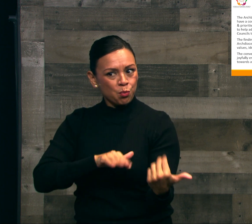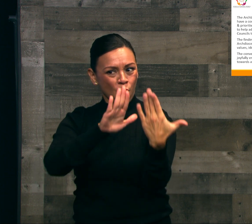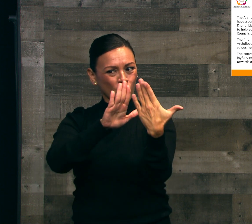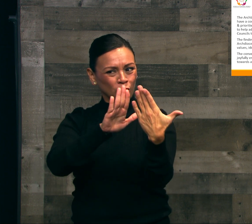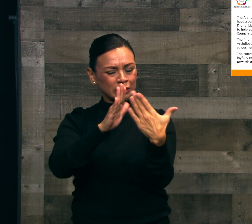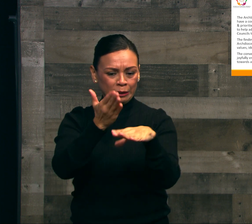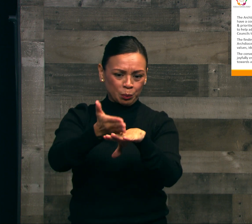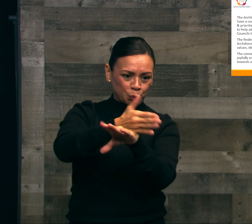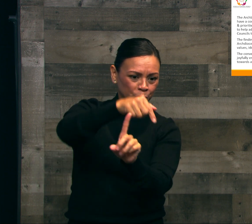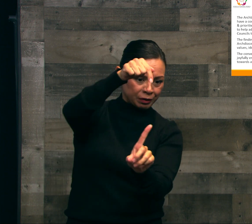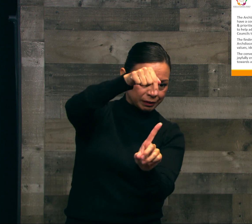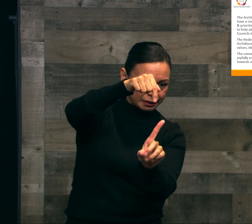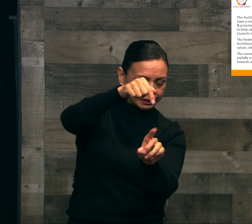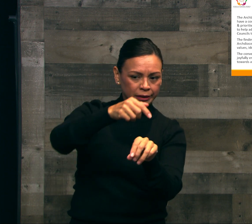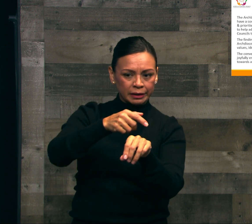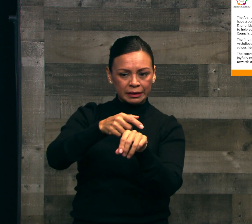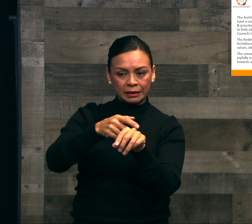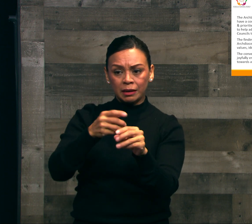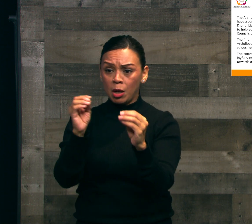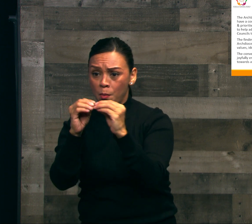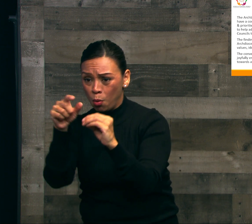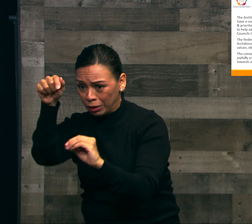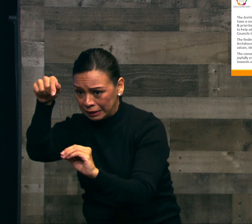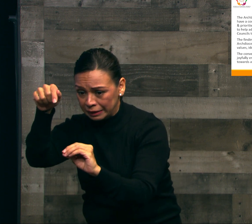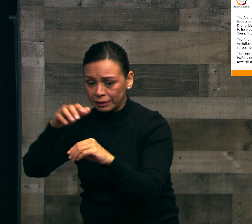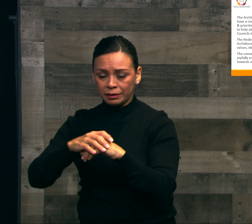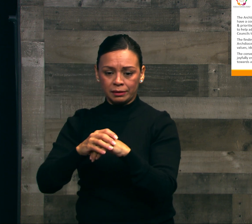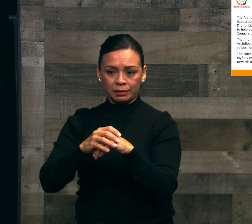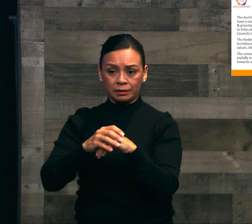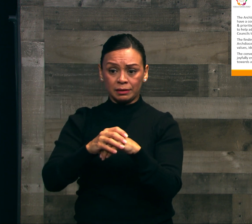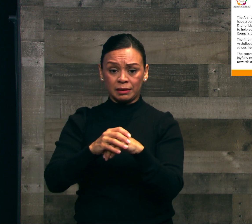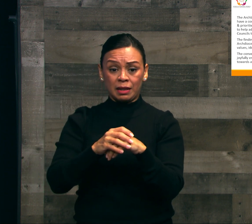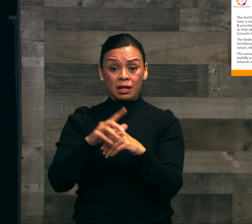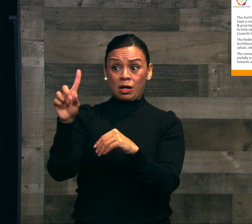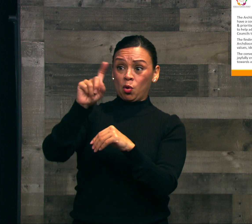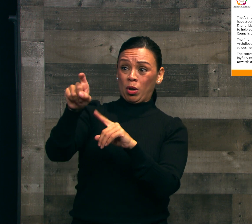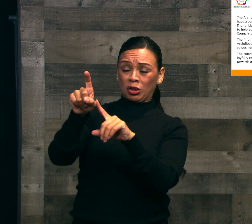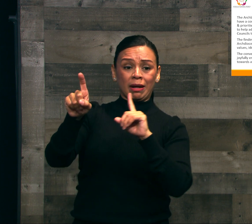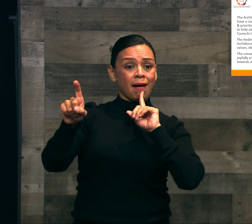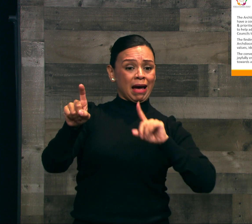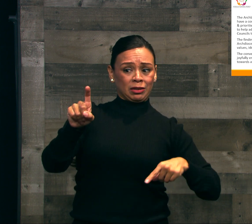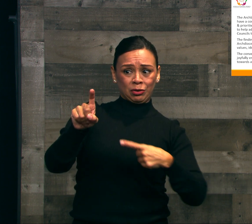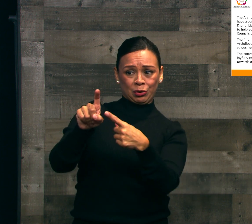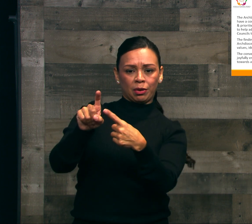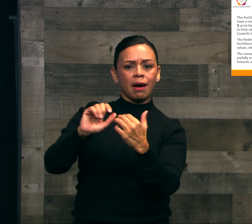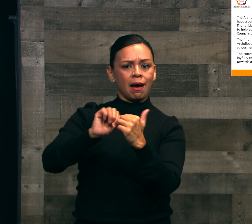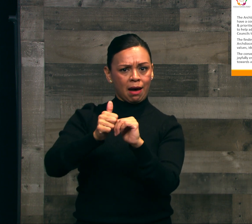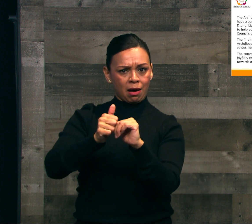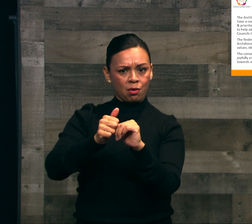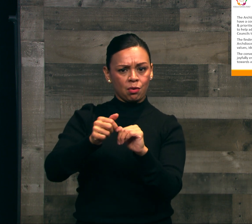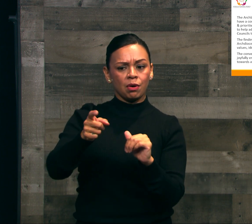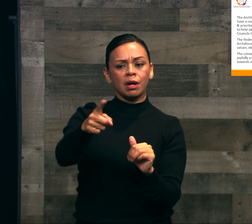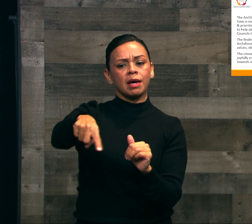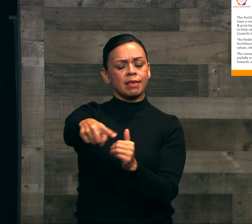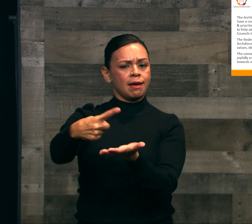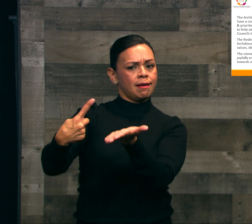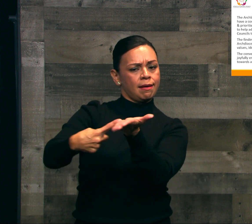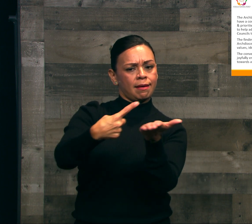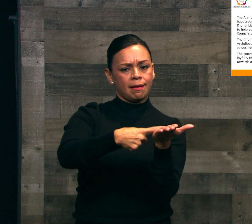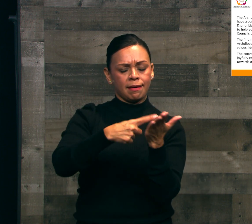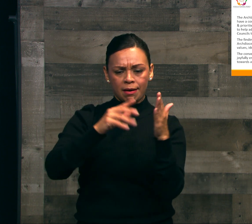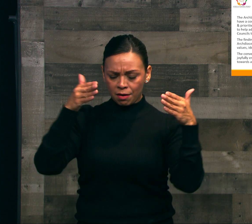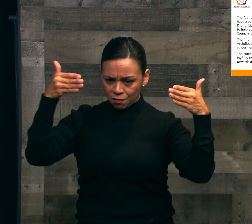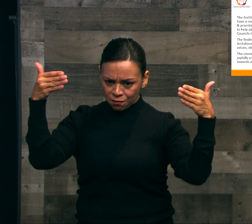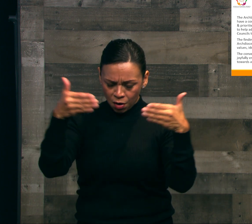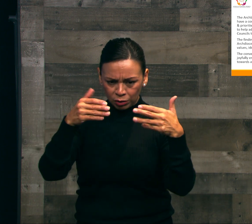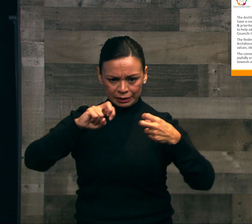inside of their work for the church, to assist and to help answer some of these